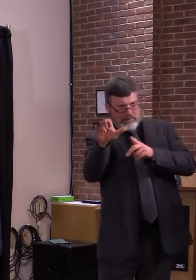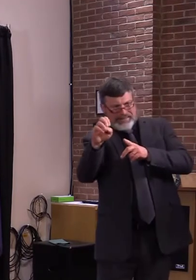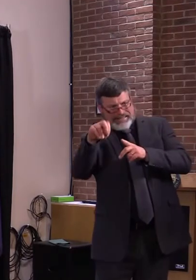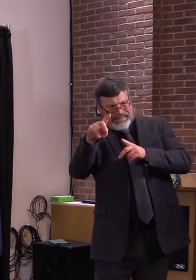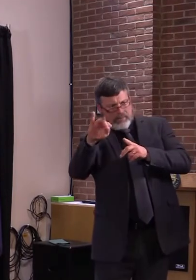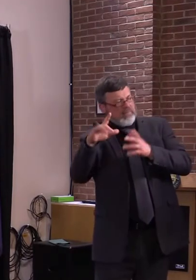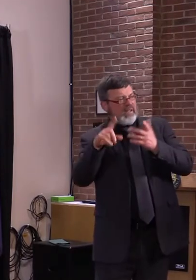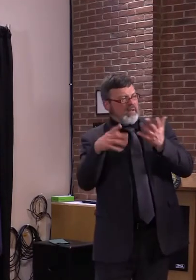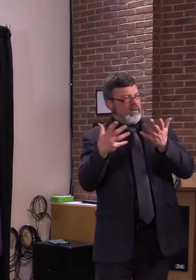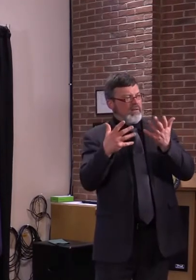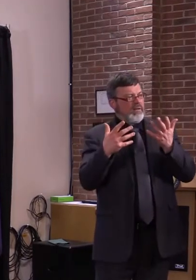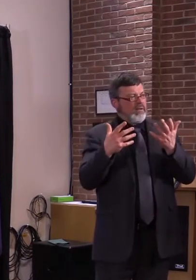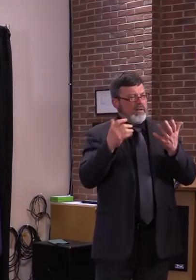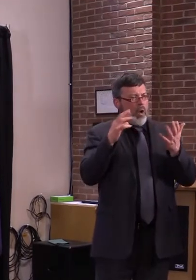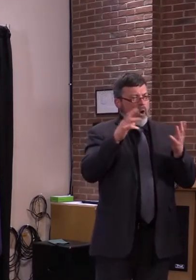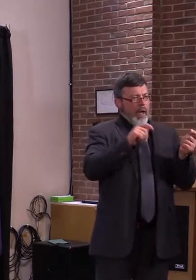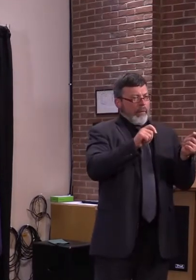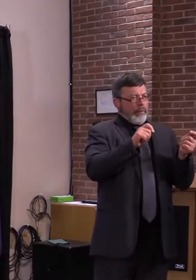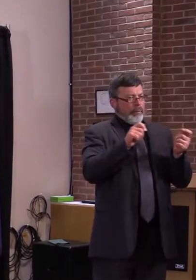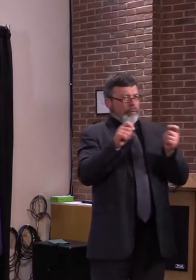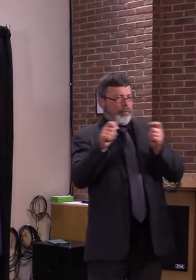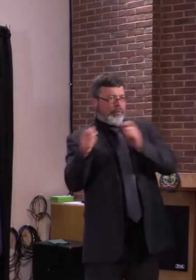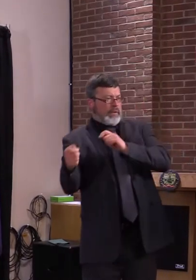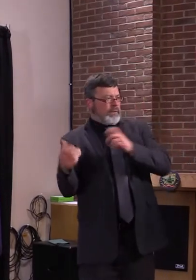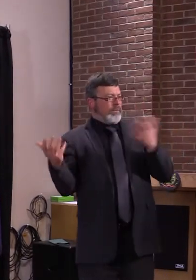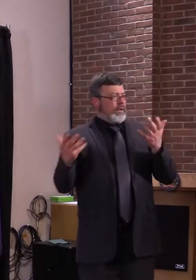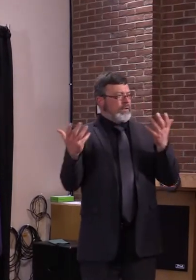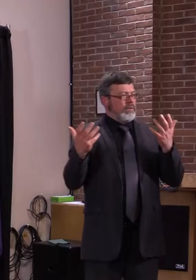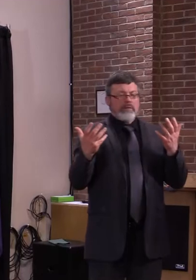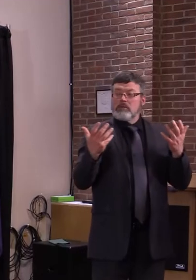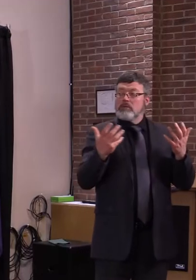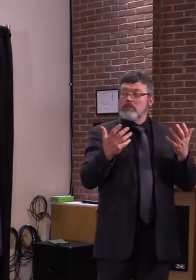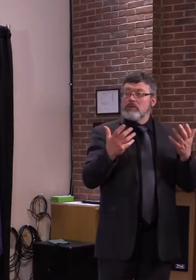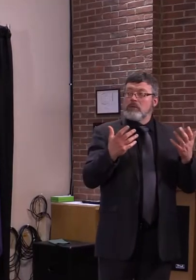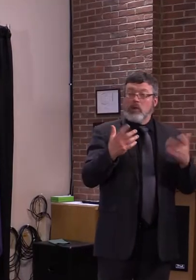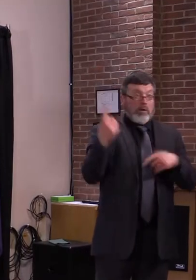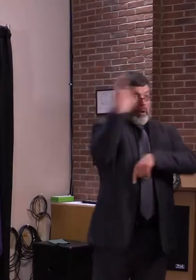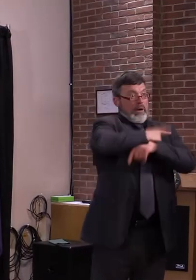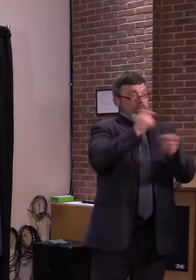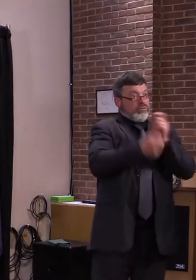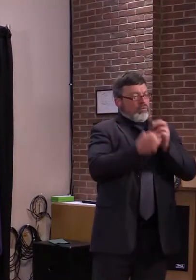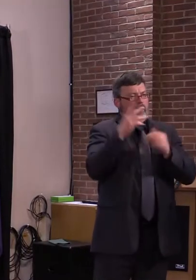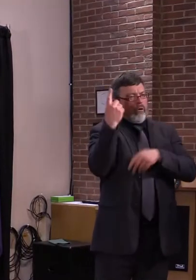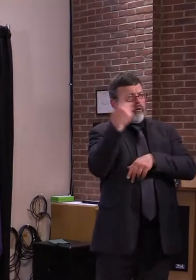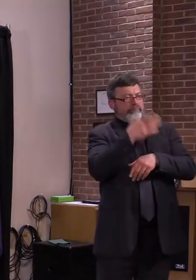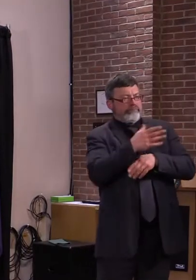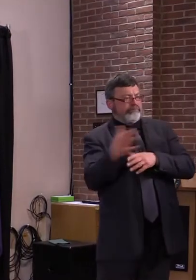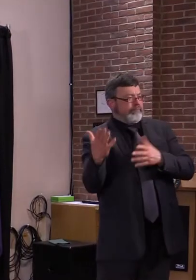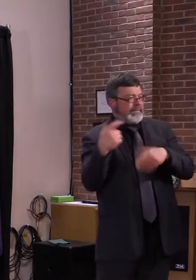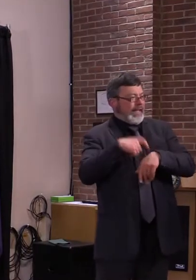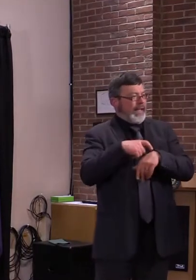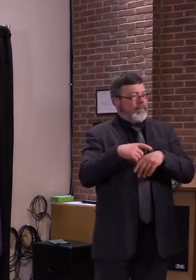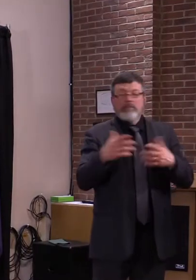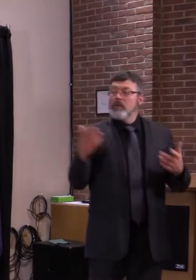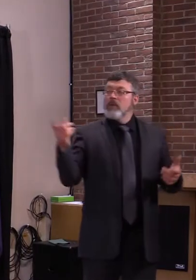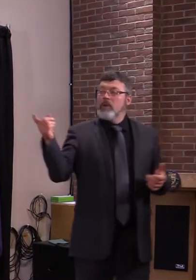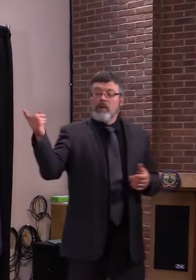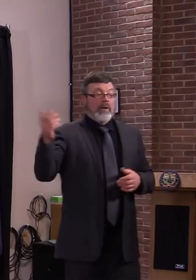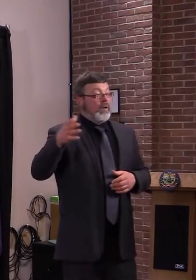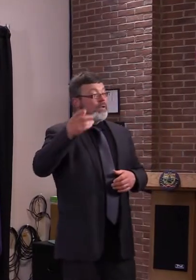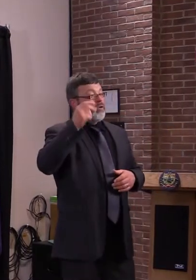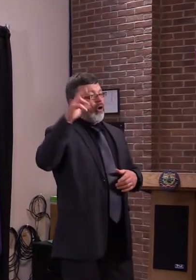going to be a gradual transition, but I would suspect it'll be over weeks to a short number of months, not like